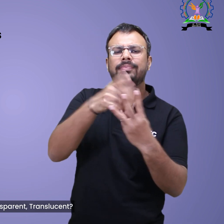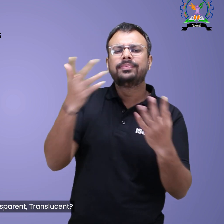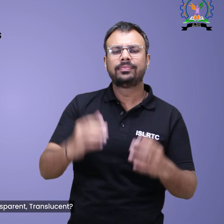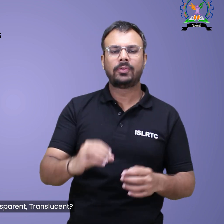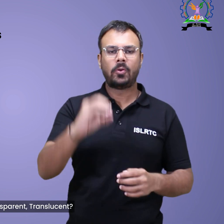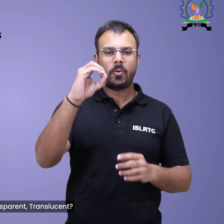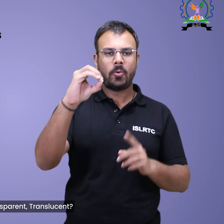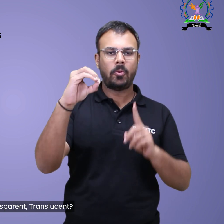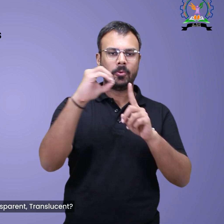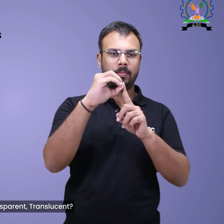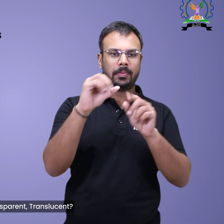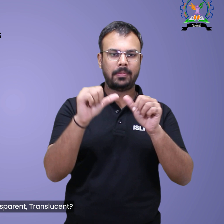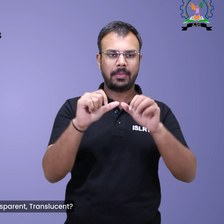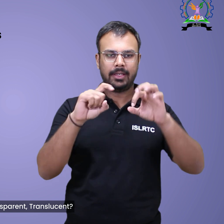Opaque, transparent, translucent.